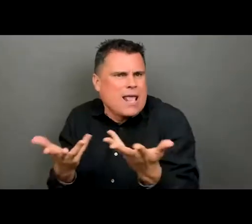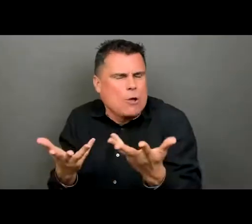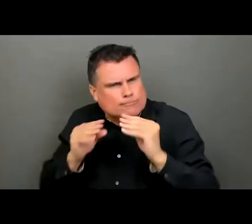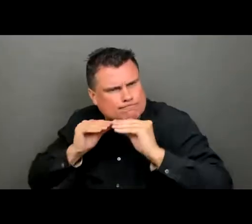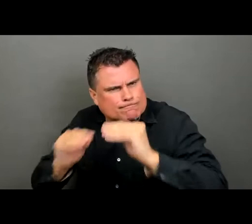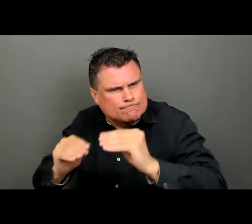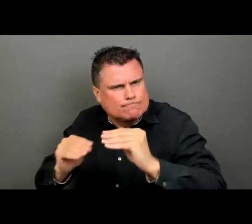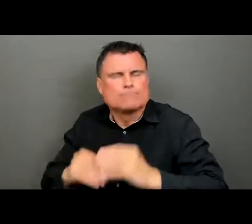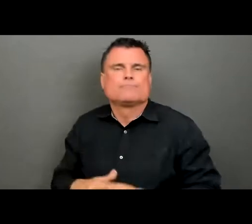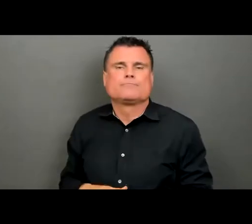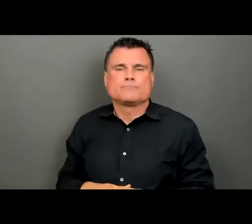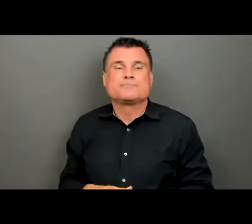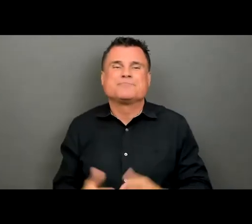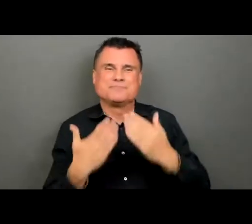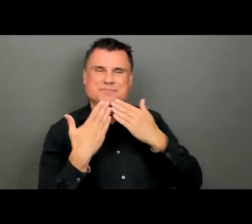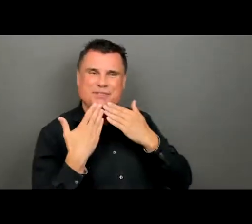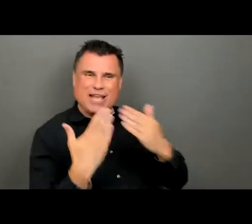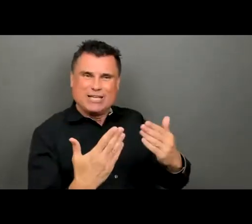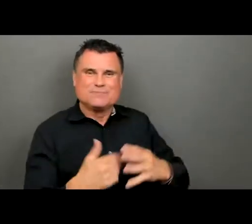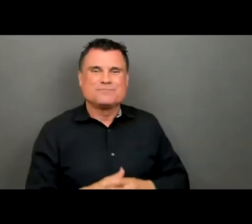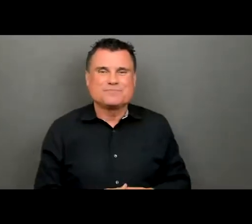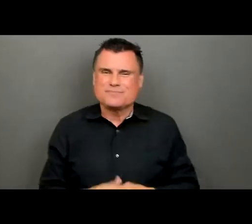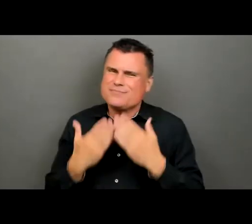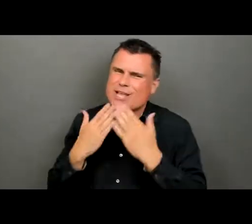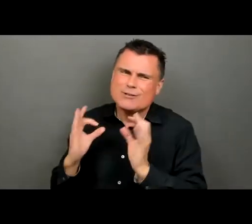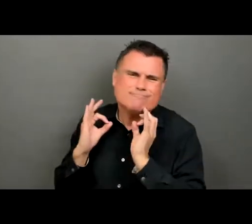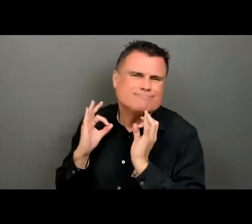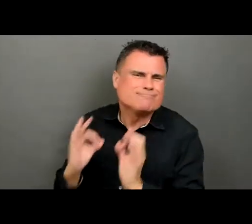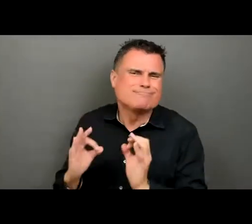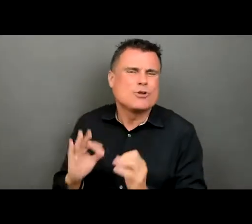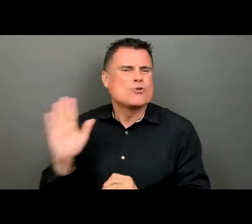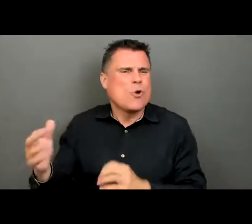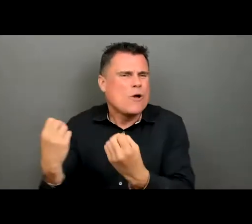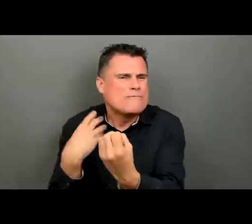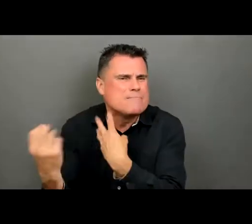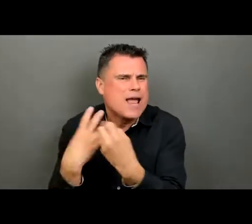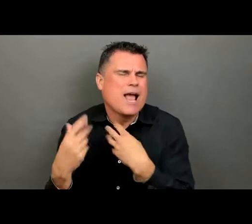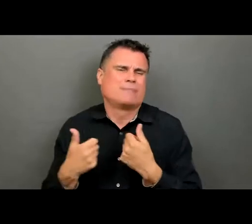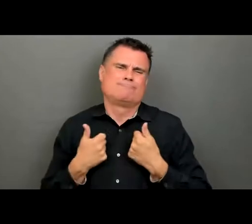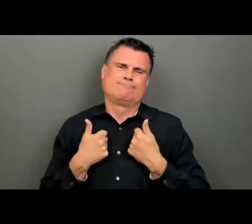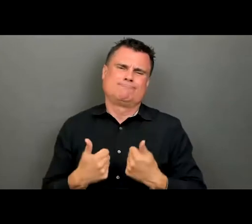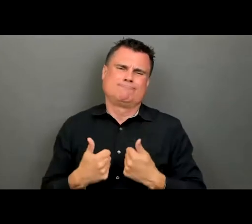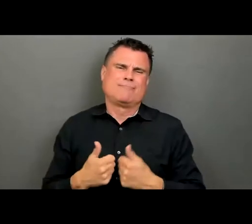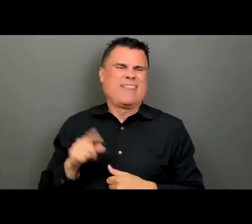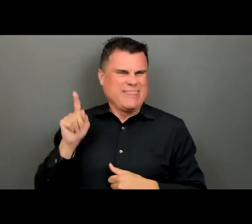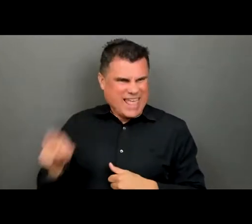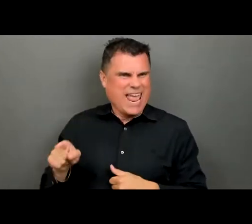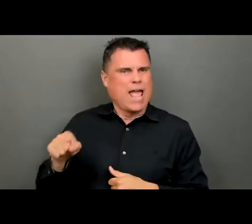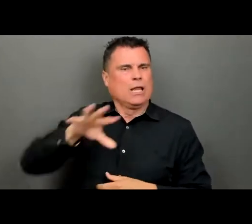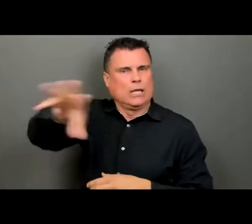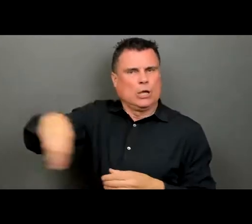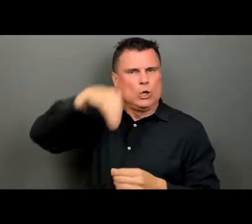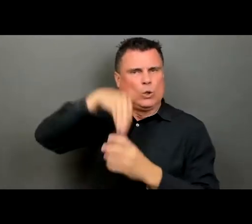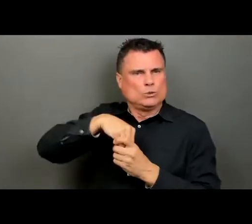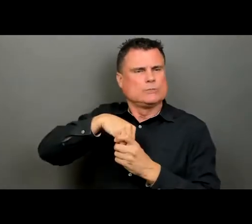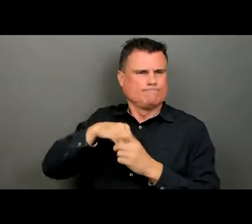Thank you so much. And your constructive feedback and any queries would be highly appreciated. Up to